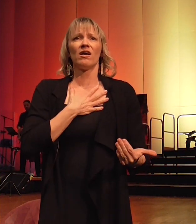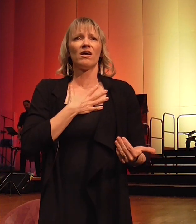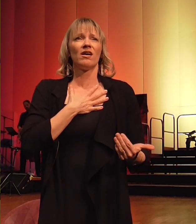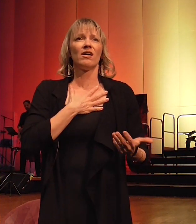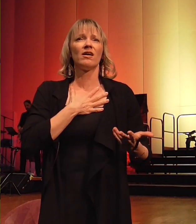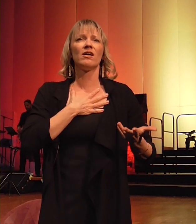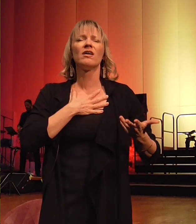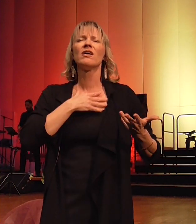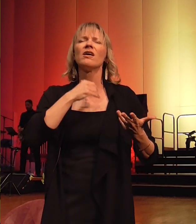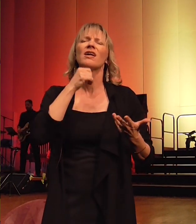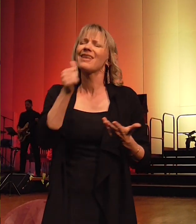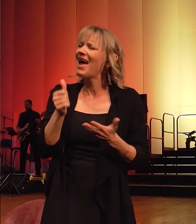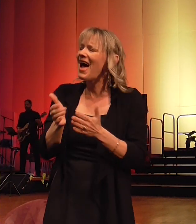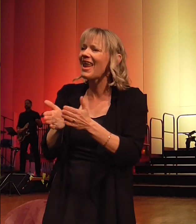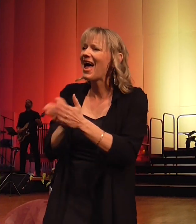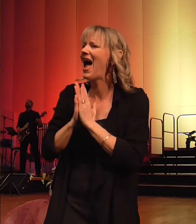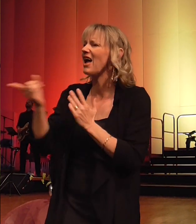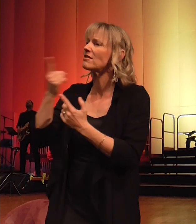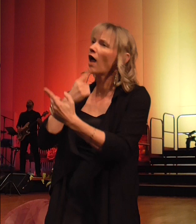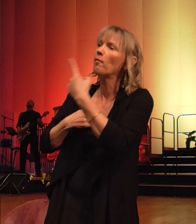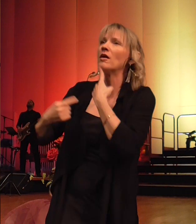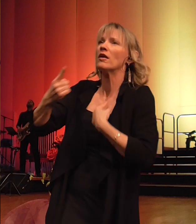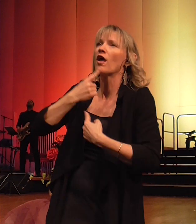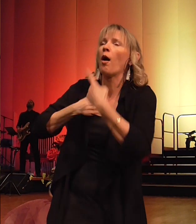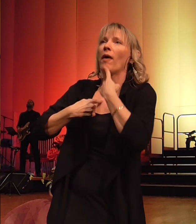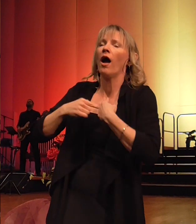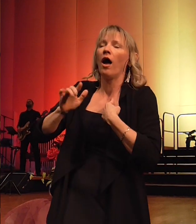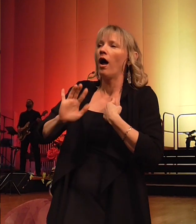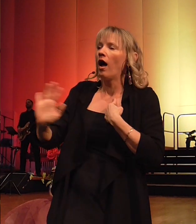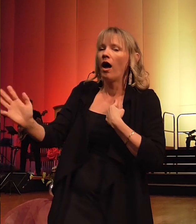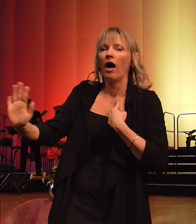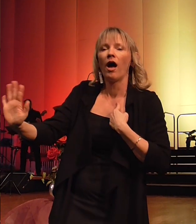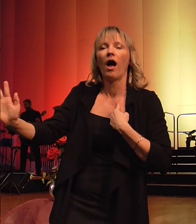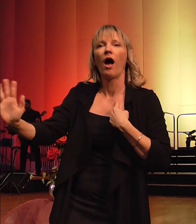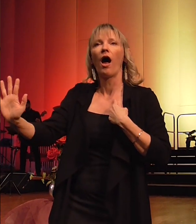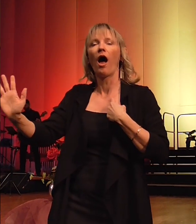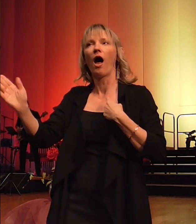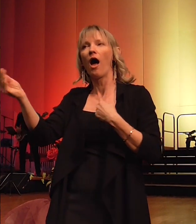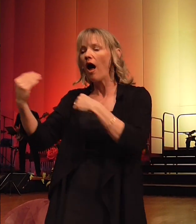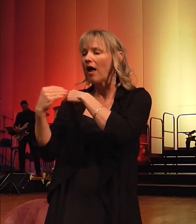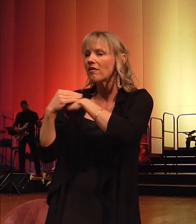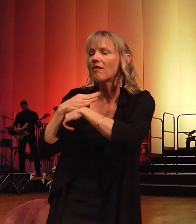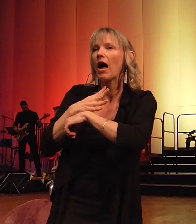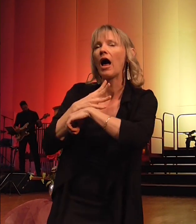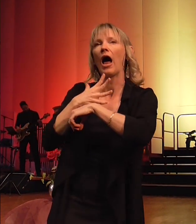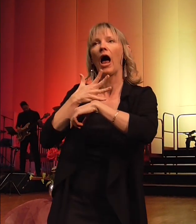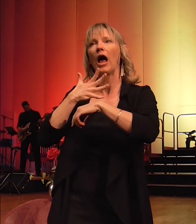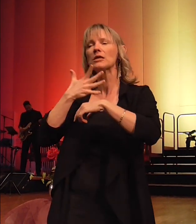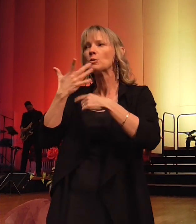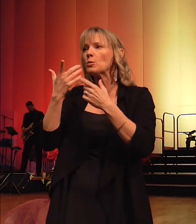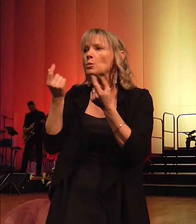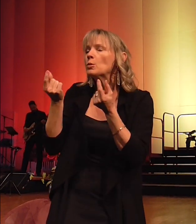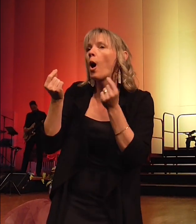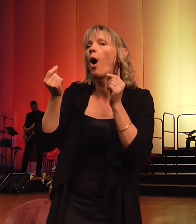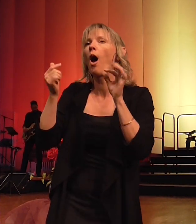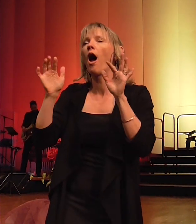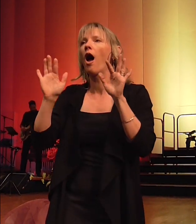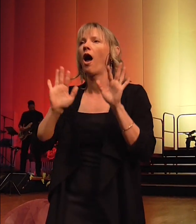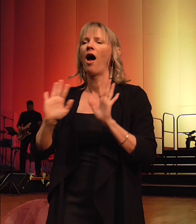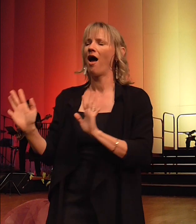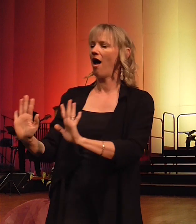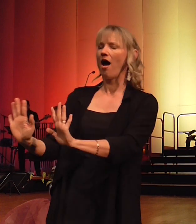And I'm not asking you for answers to all of these questions or words to ease